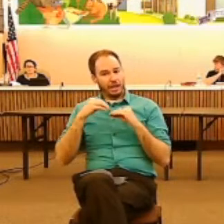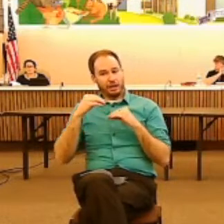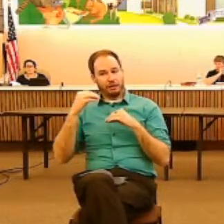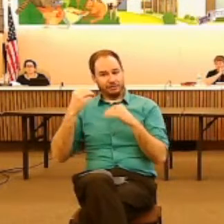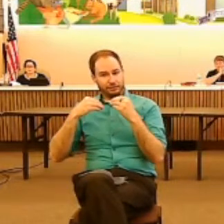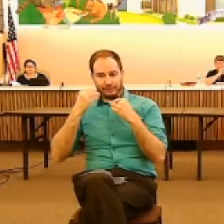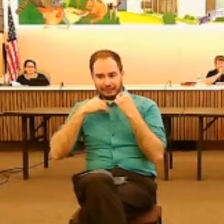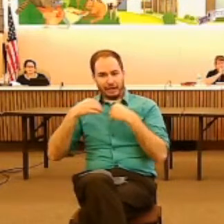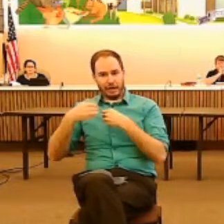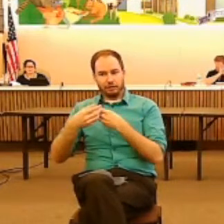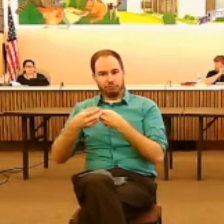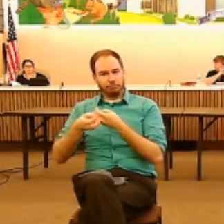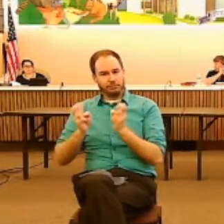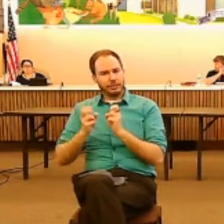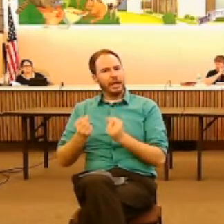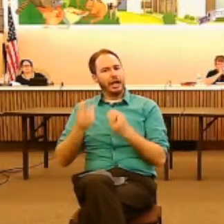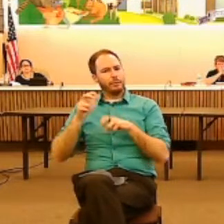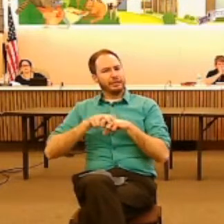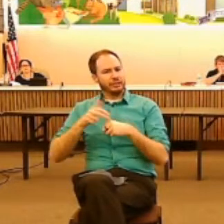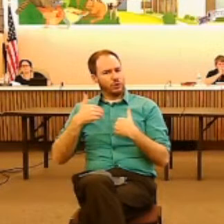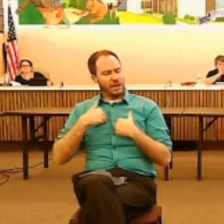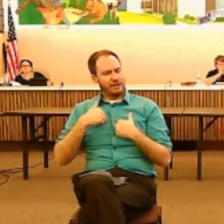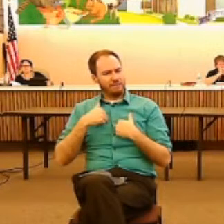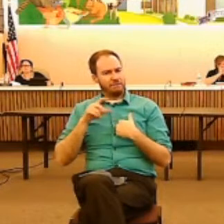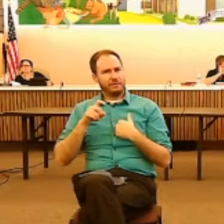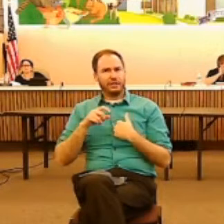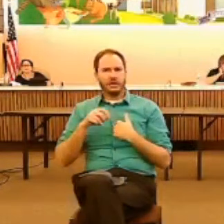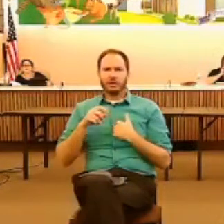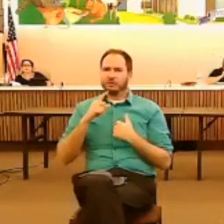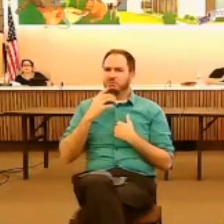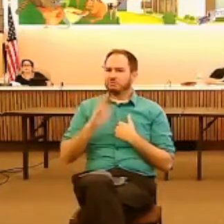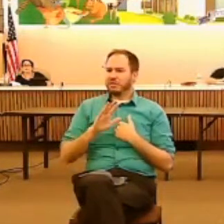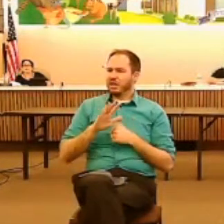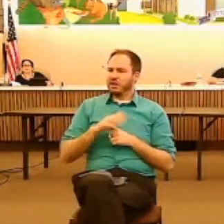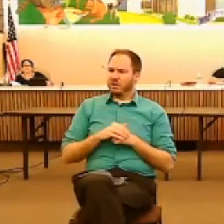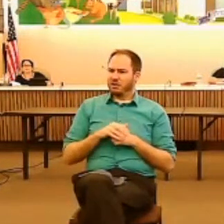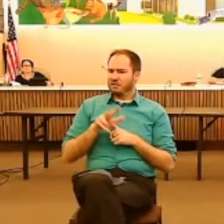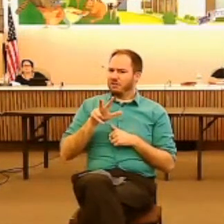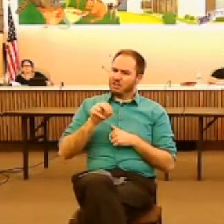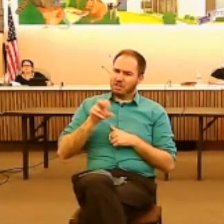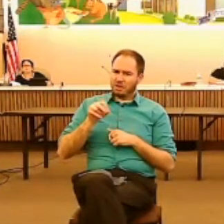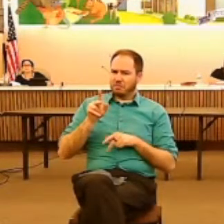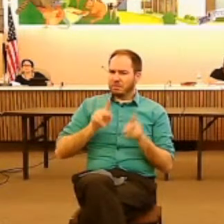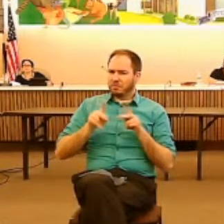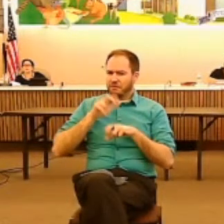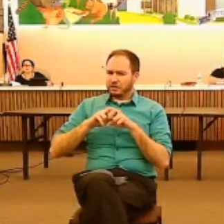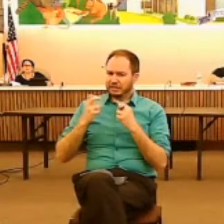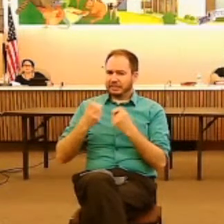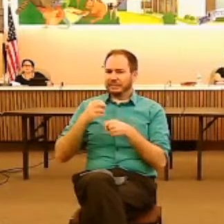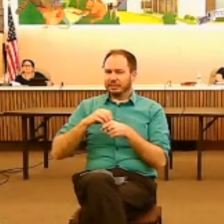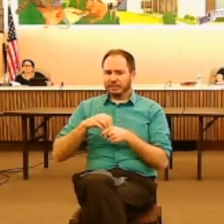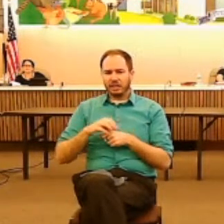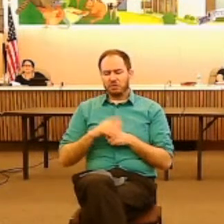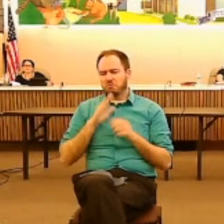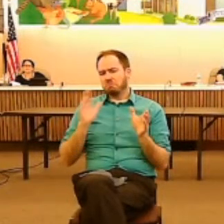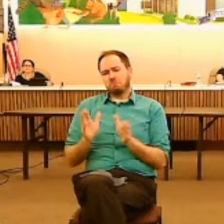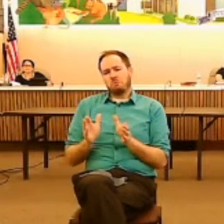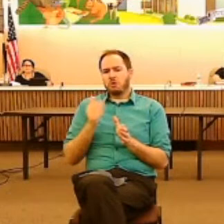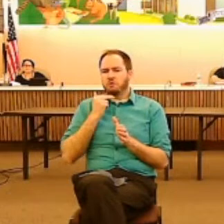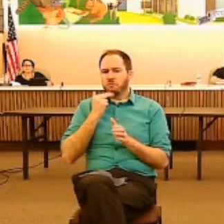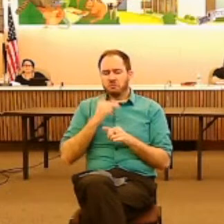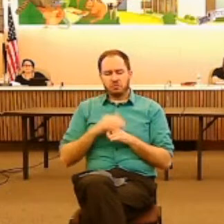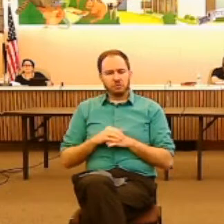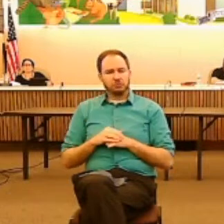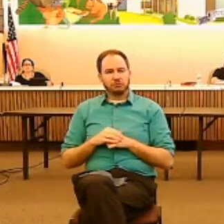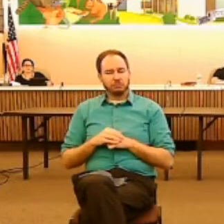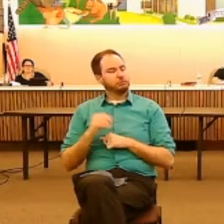section? Yes. About how many seats inside do I'm you gonna have? say around 30 people or so. 30? 30, Okay. yeah, it's a small little space in the